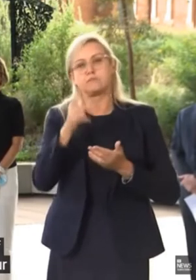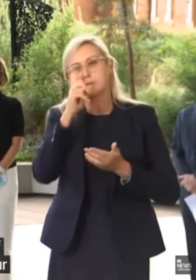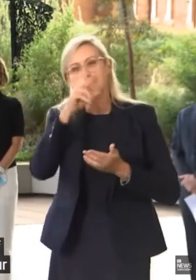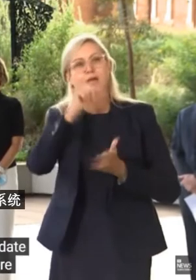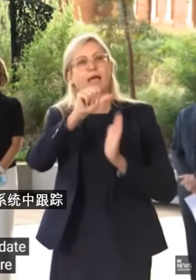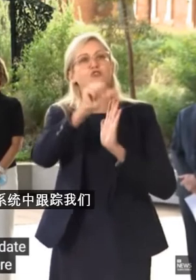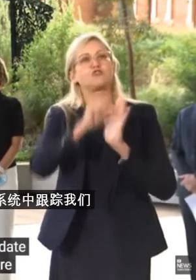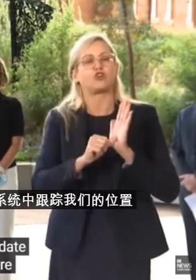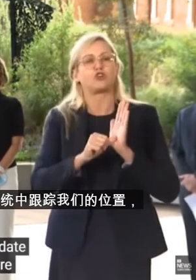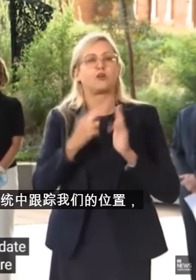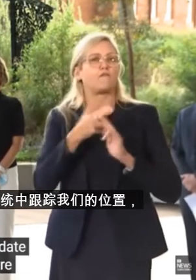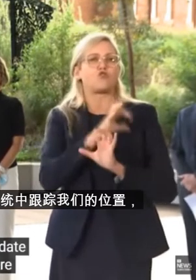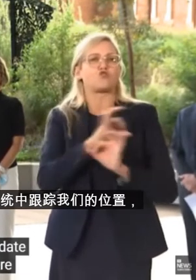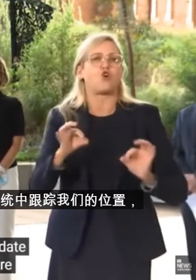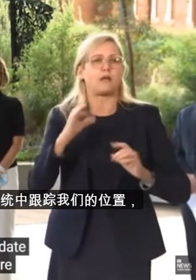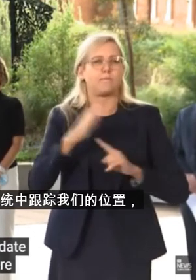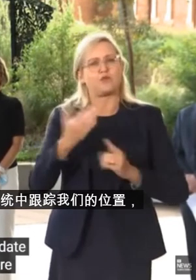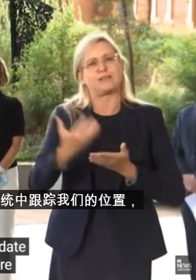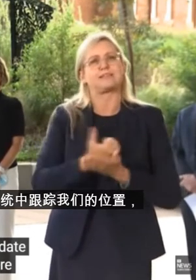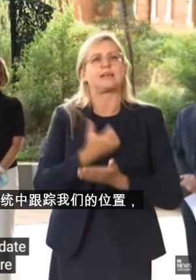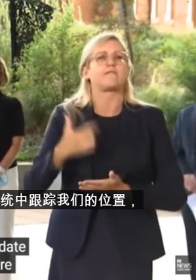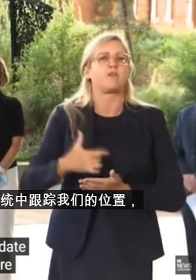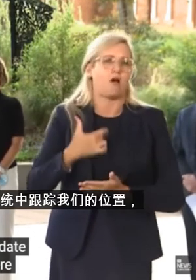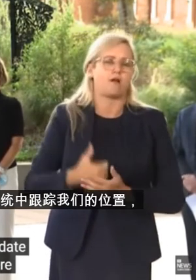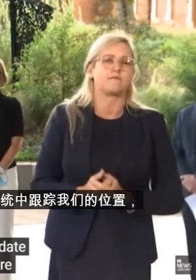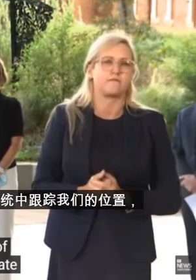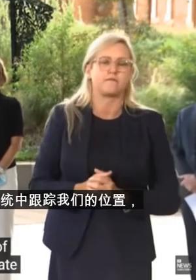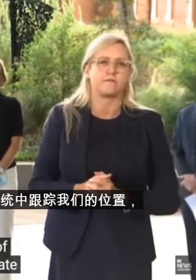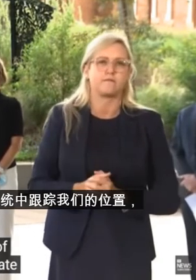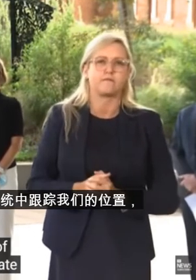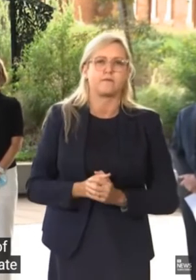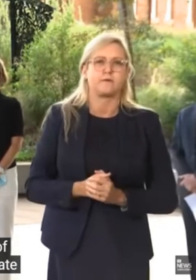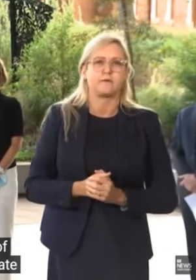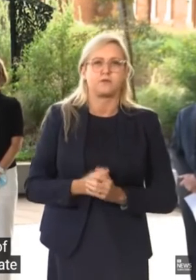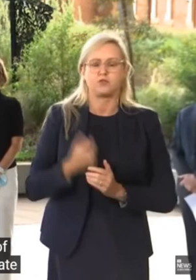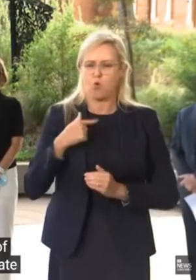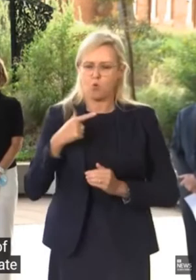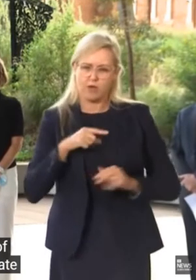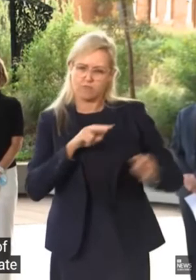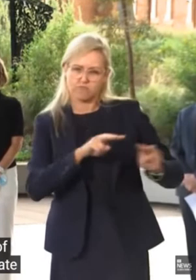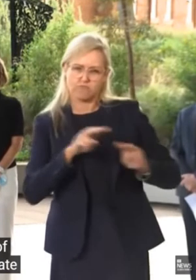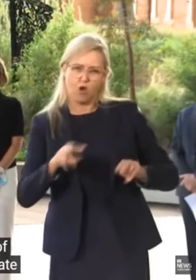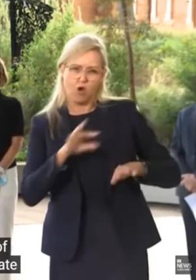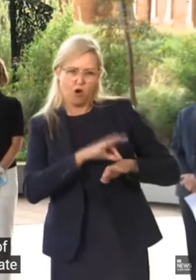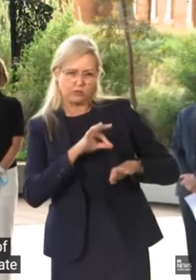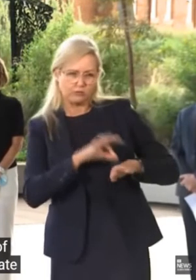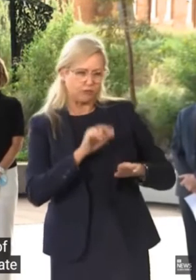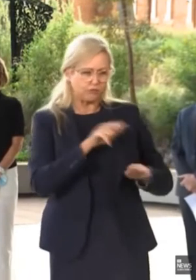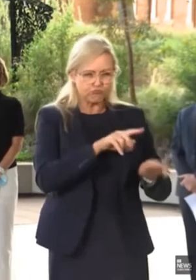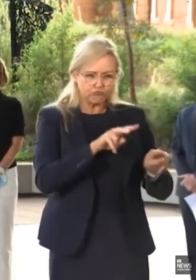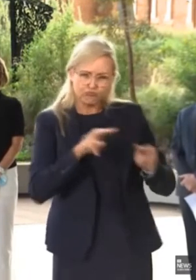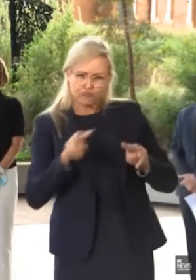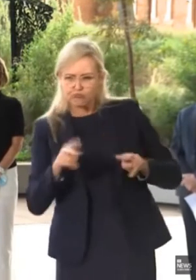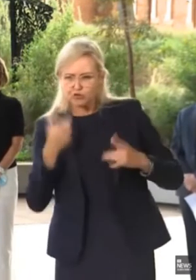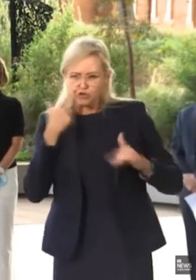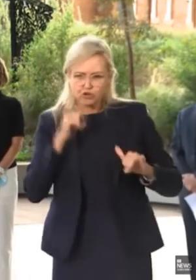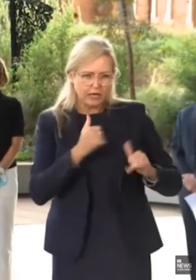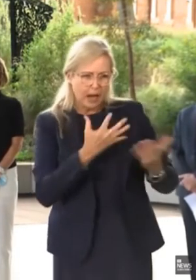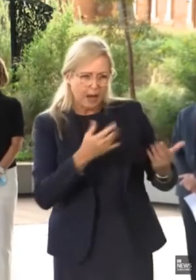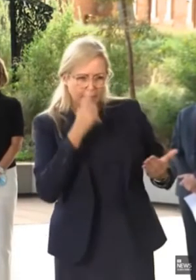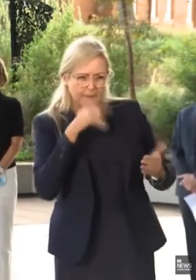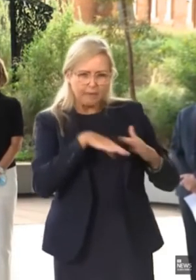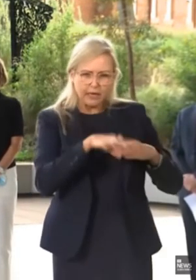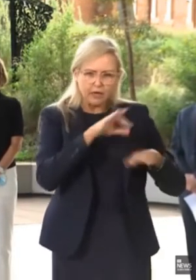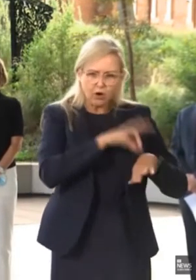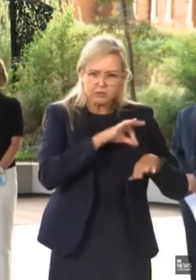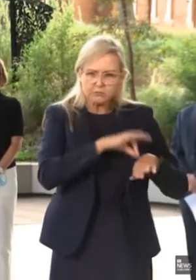we are tracking in respect of the hospital system in our state. In New South Wales, every Friday, as you'd be aware, we provide